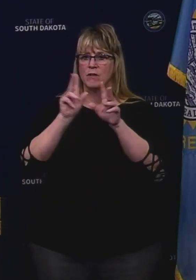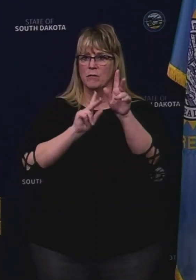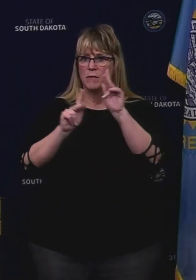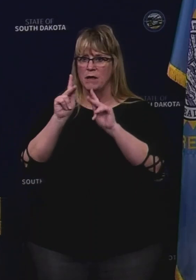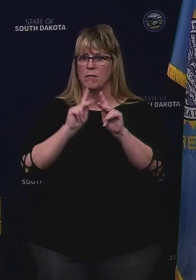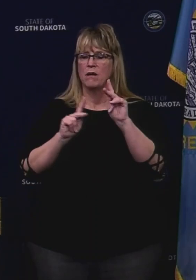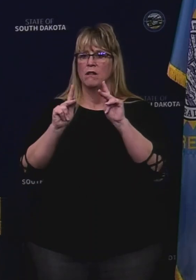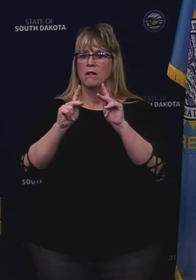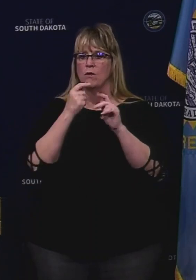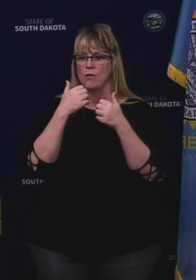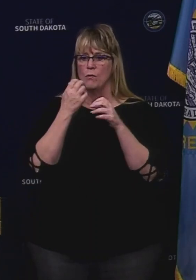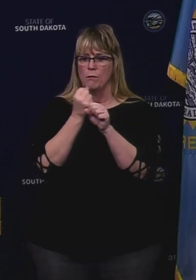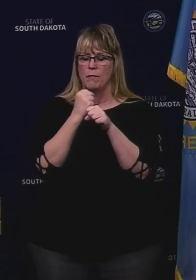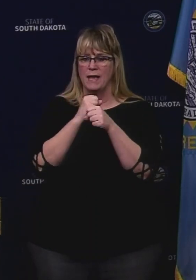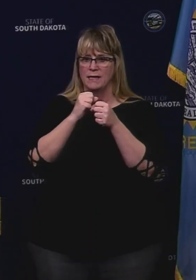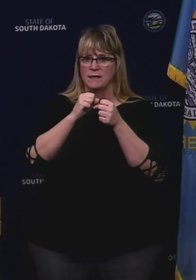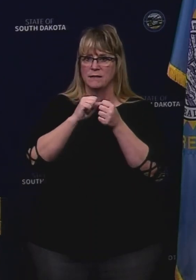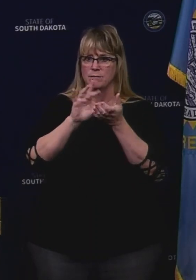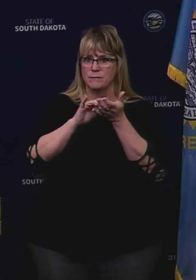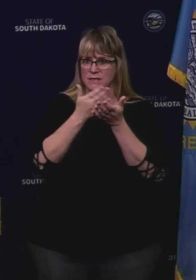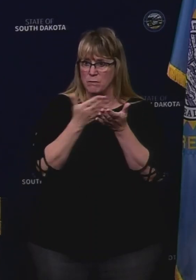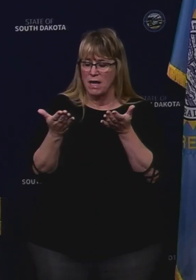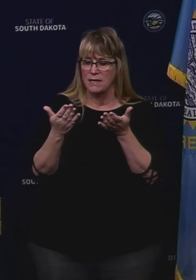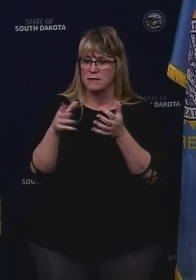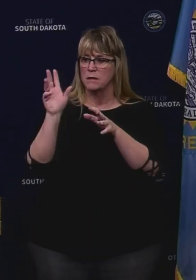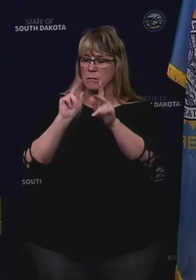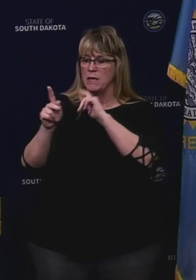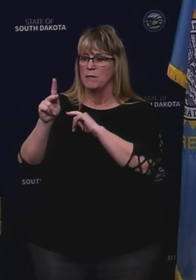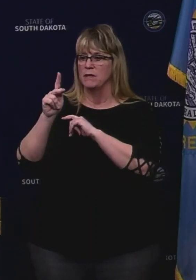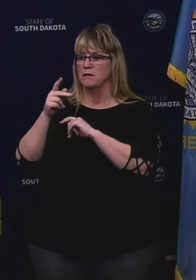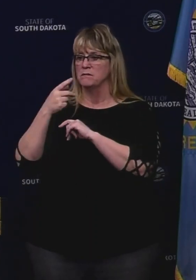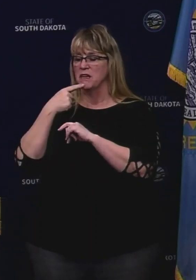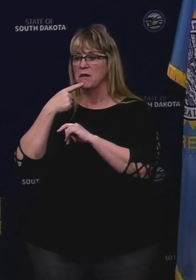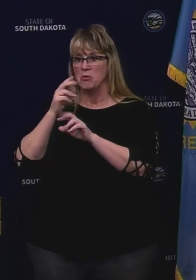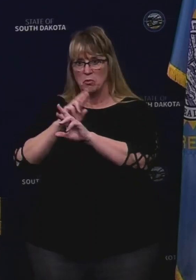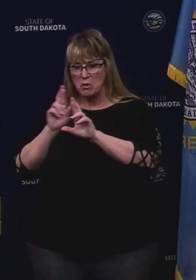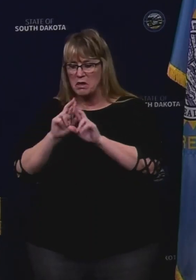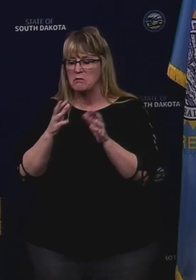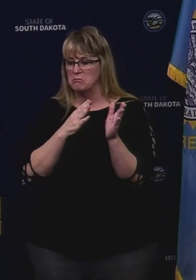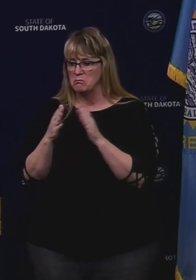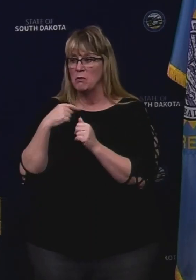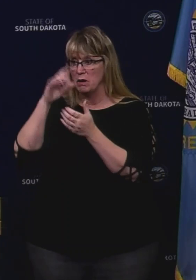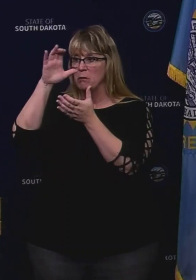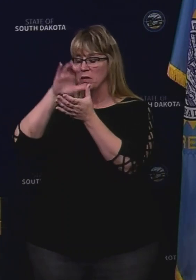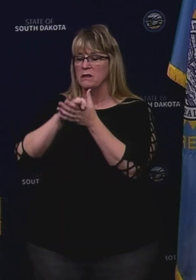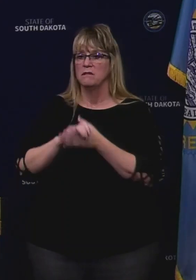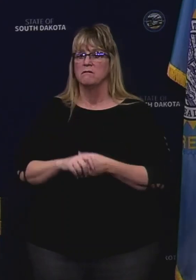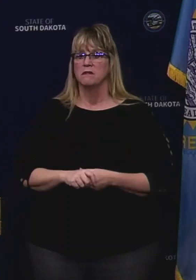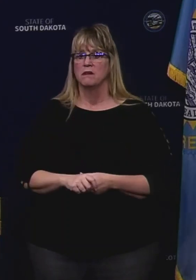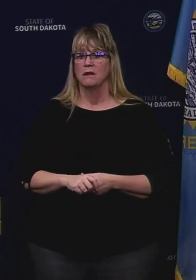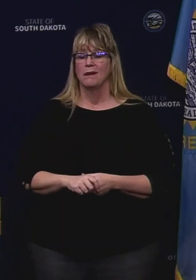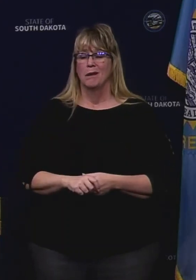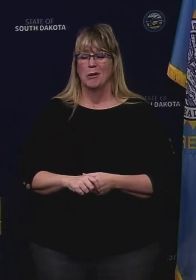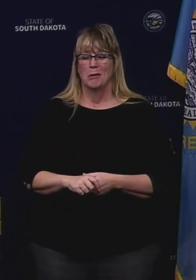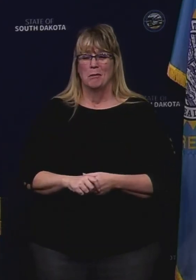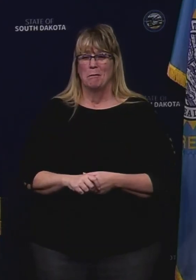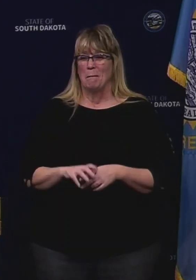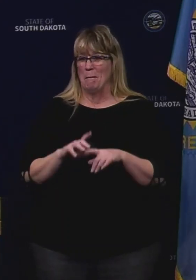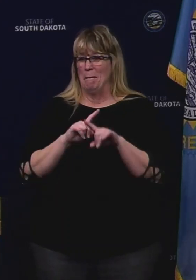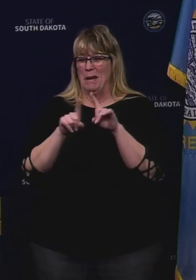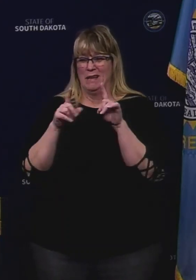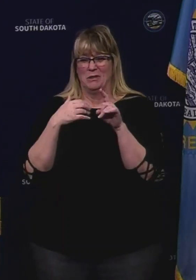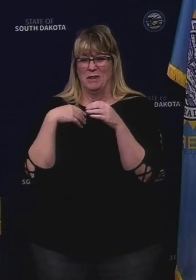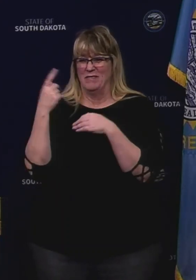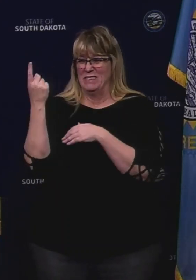they're ramping stuff up. And I believe, you know, we believe, but is there like a date?